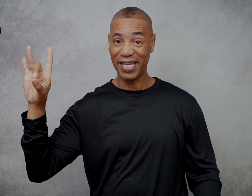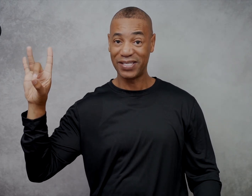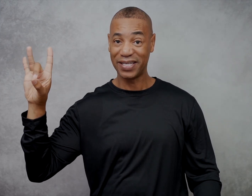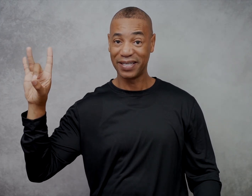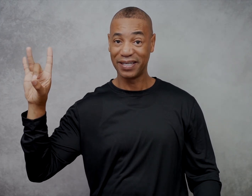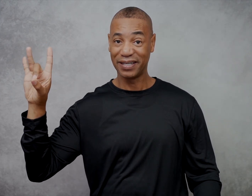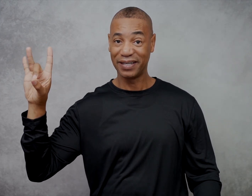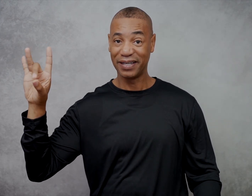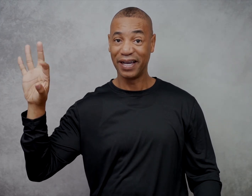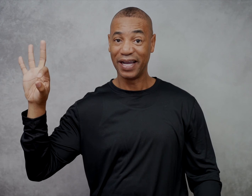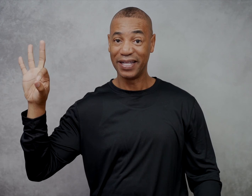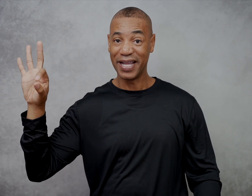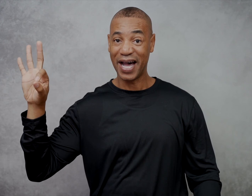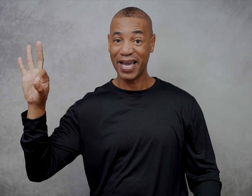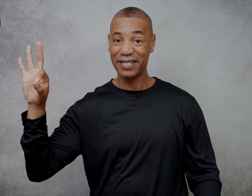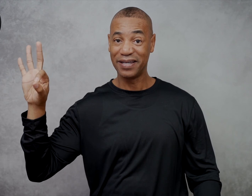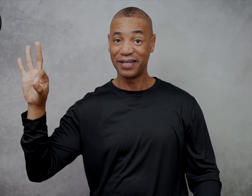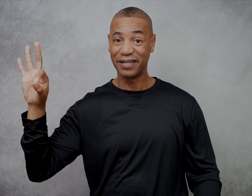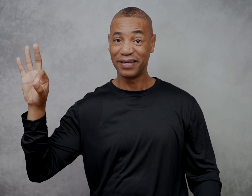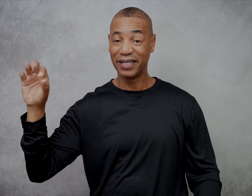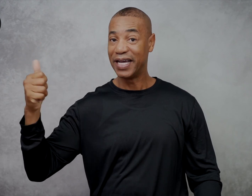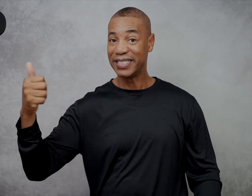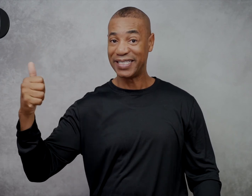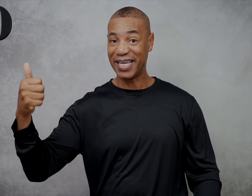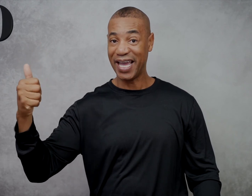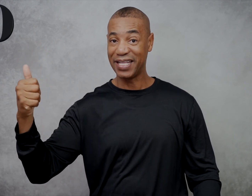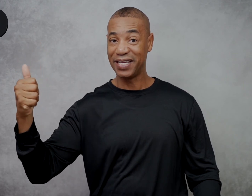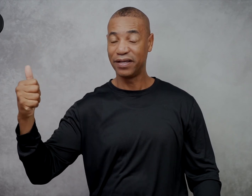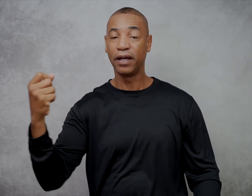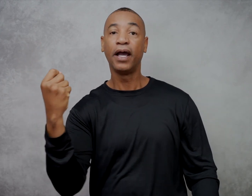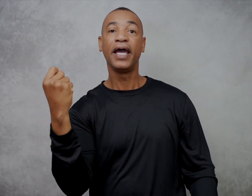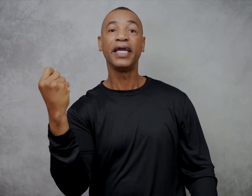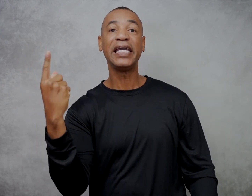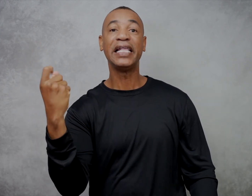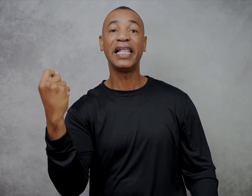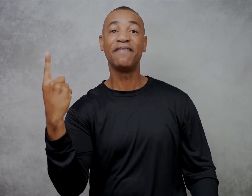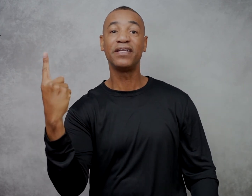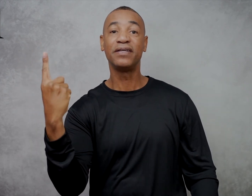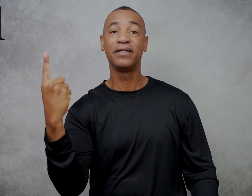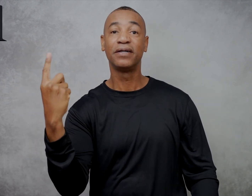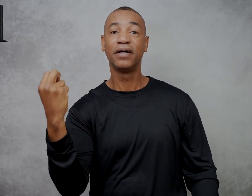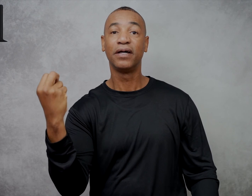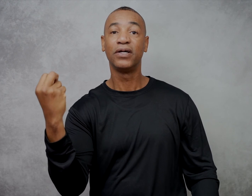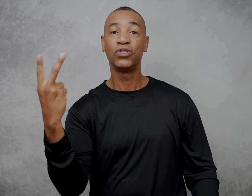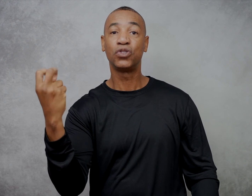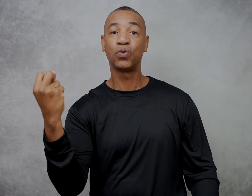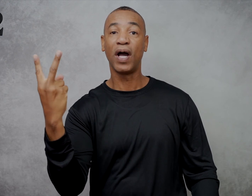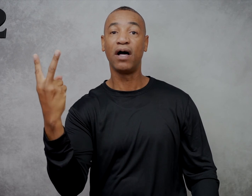8, 9, 10, 11, 12,